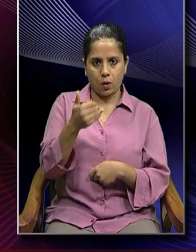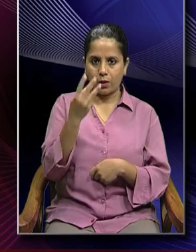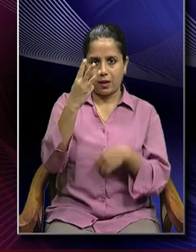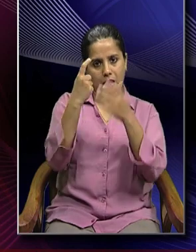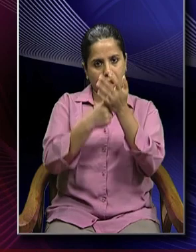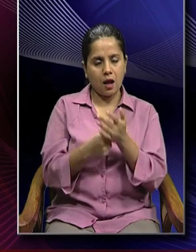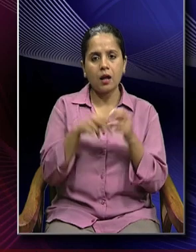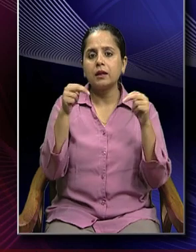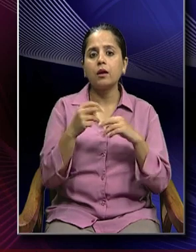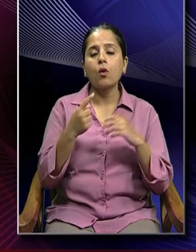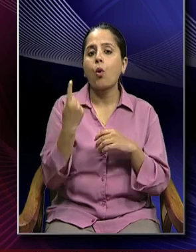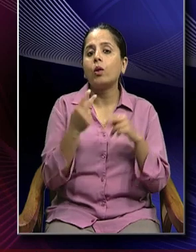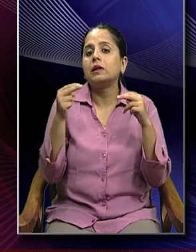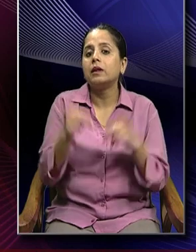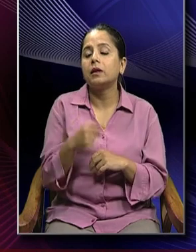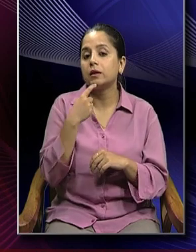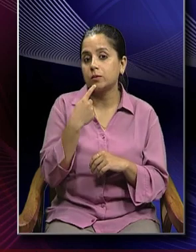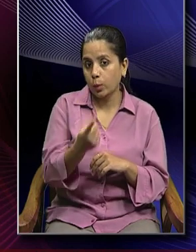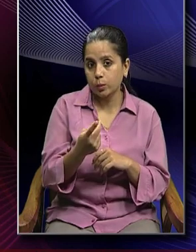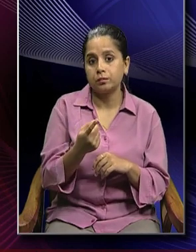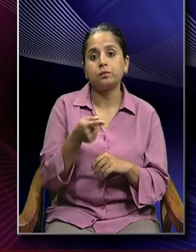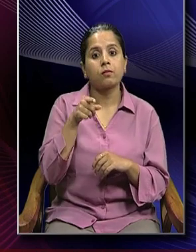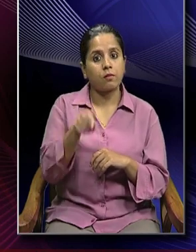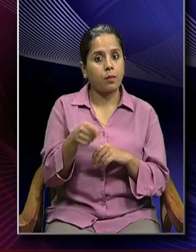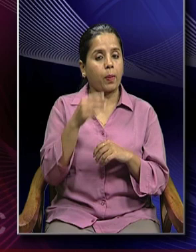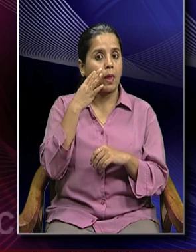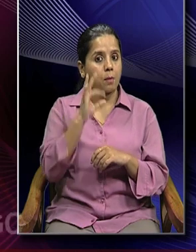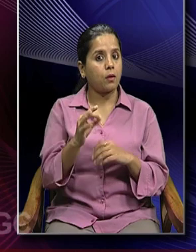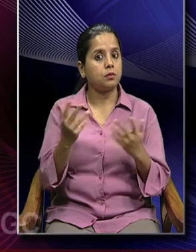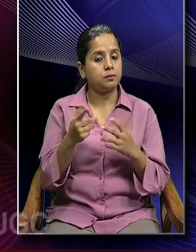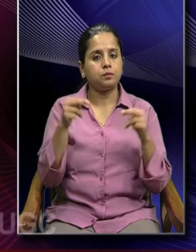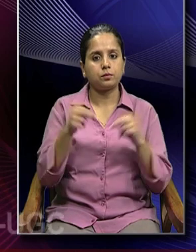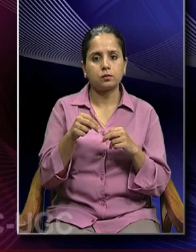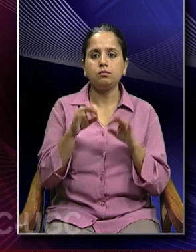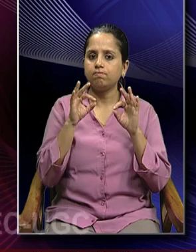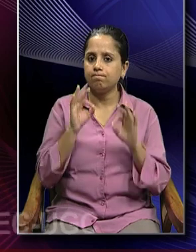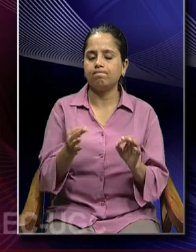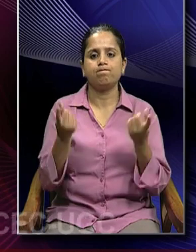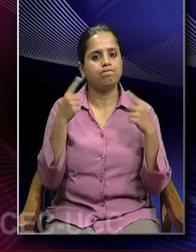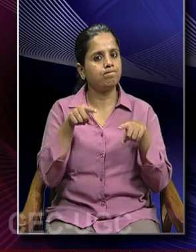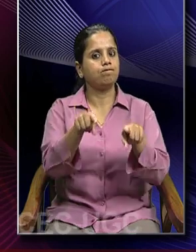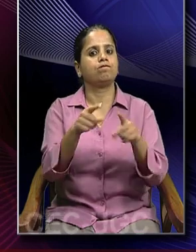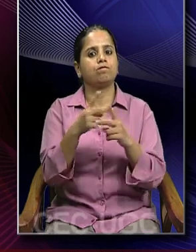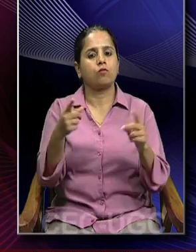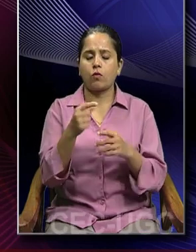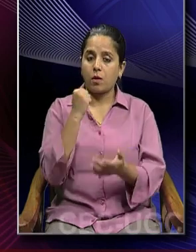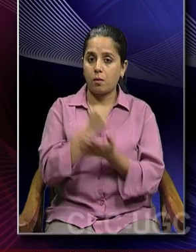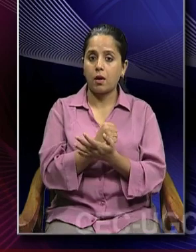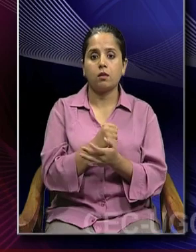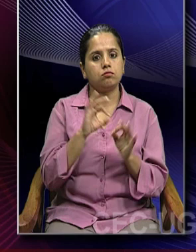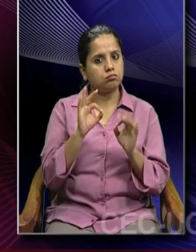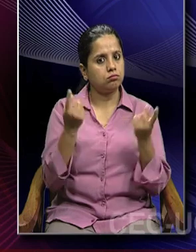3R, the only need which is very much pertinent here is need of proper alignment. So, there has to be a